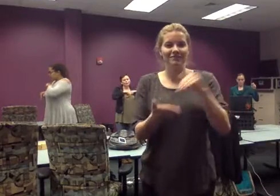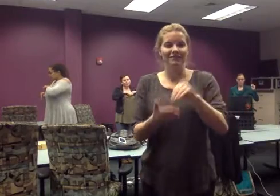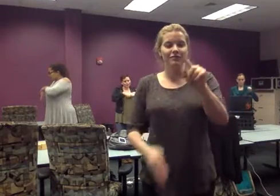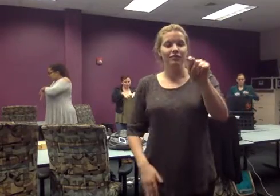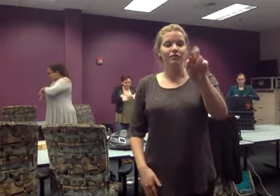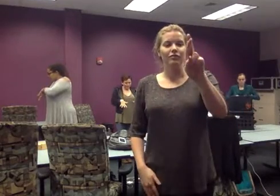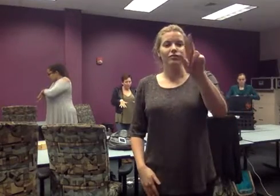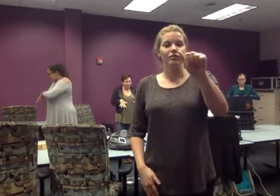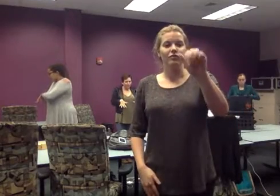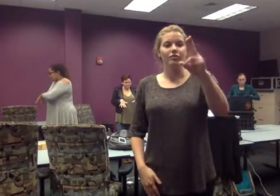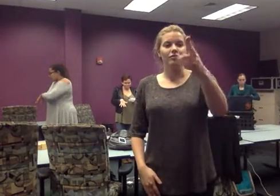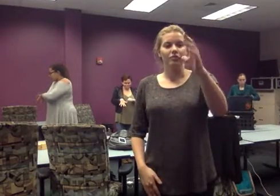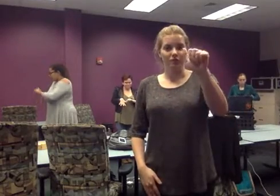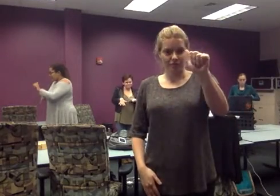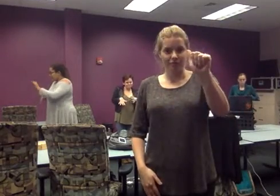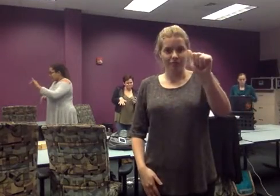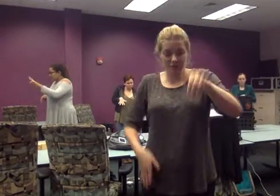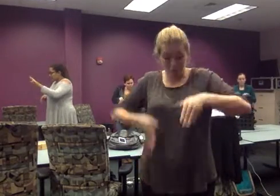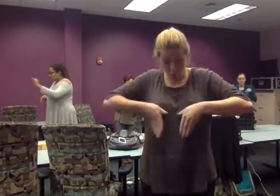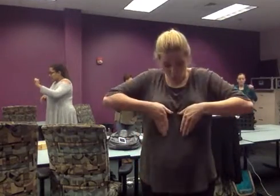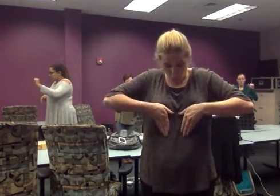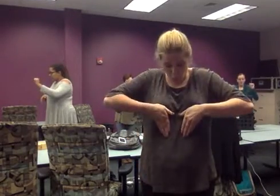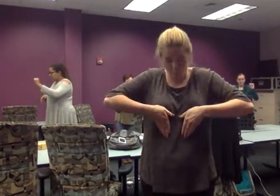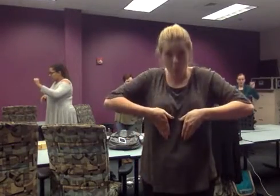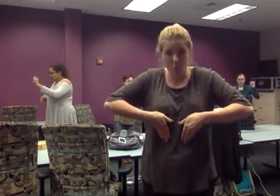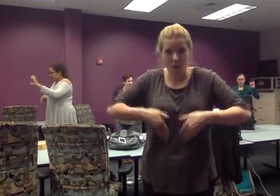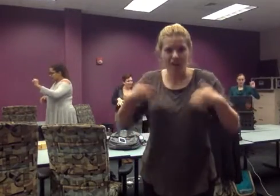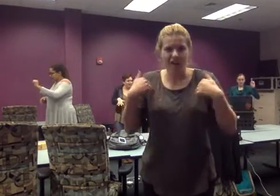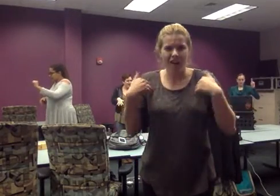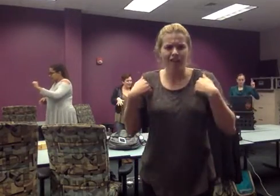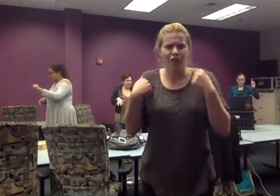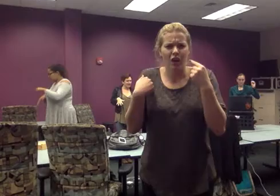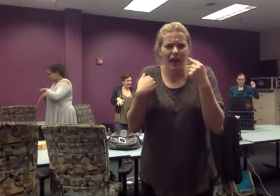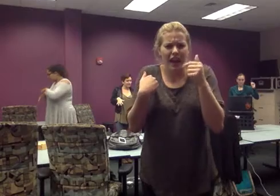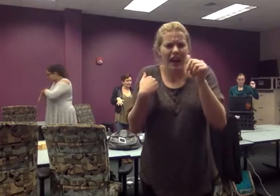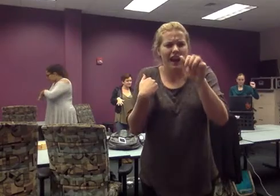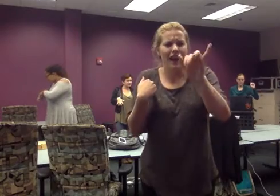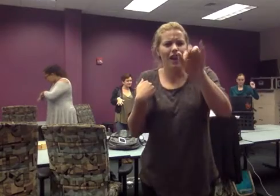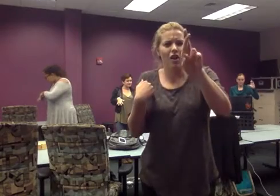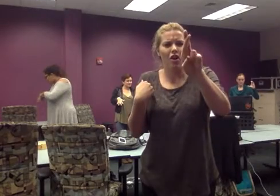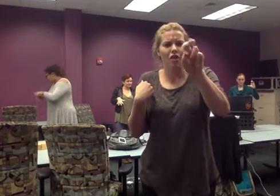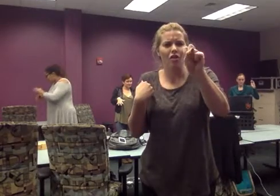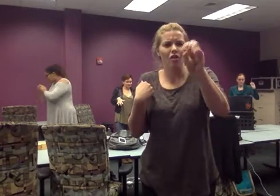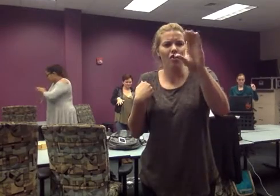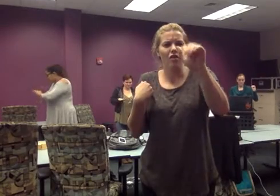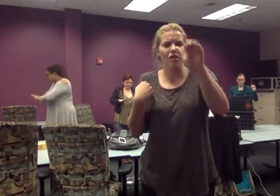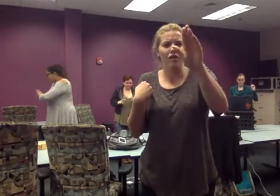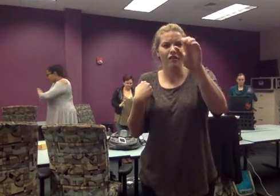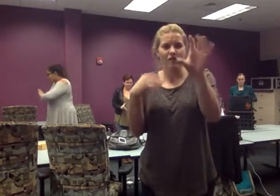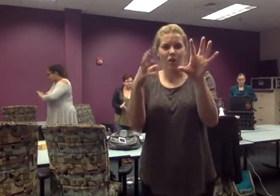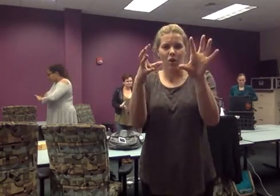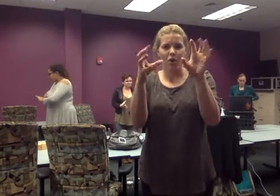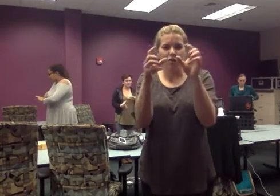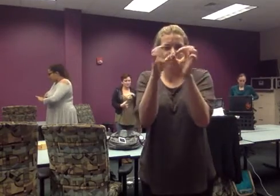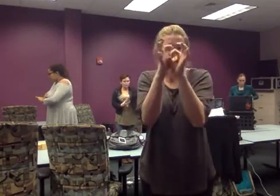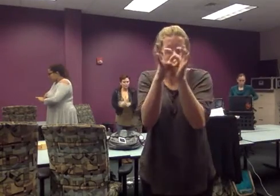sacs are surrounded by tiny little capillaries that actually have very thin walls, and the